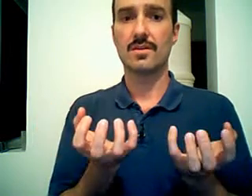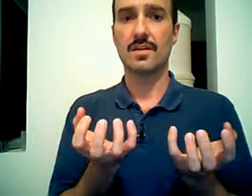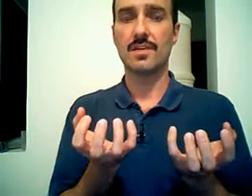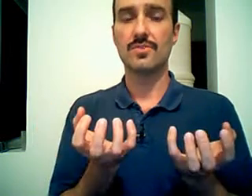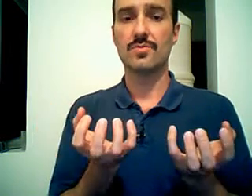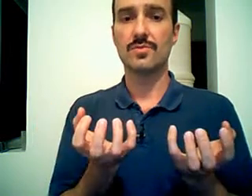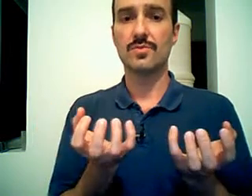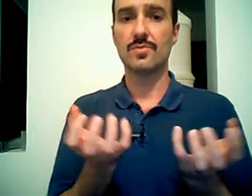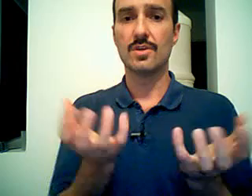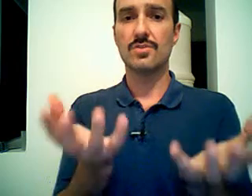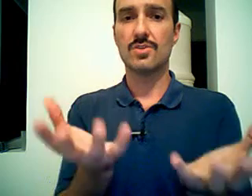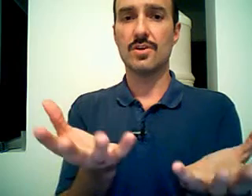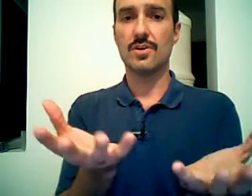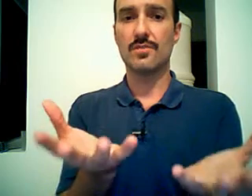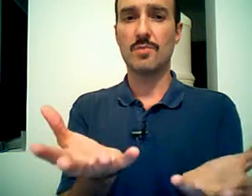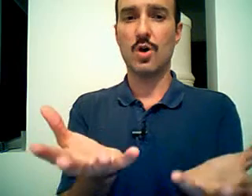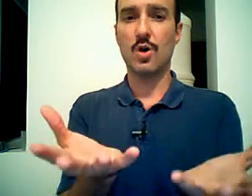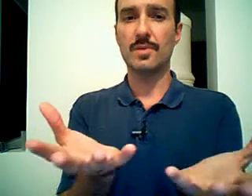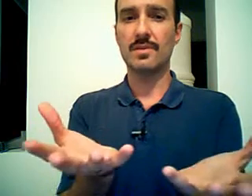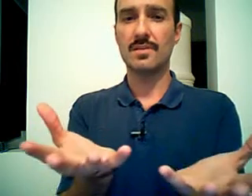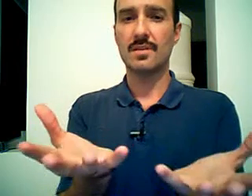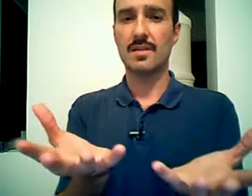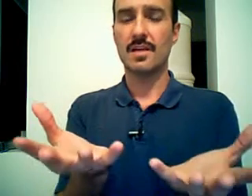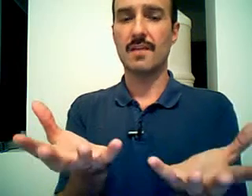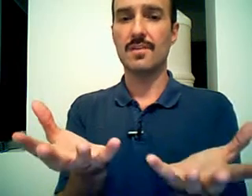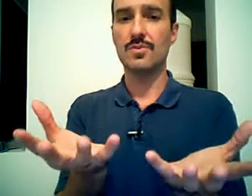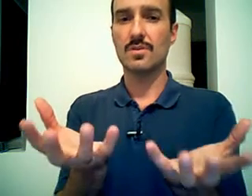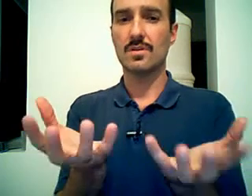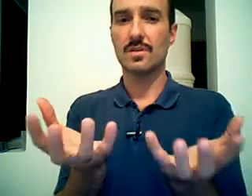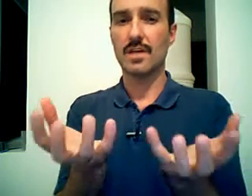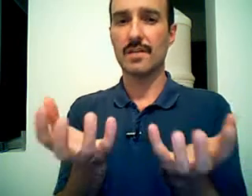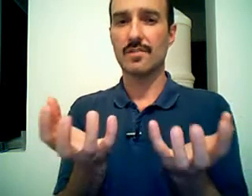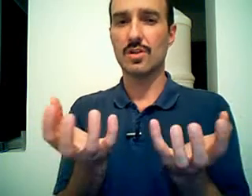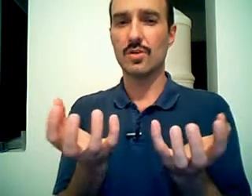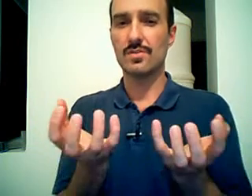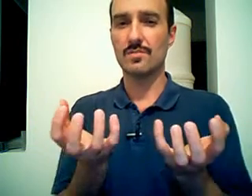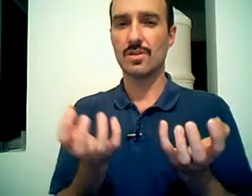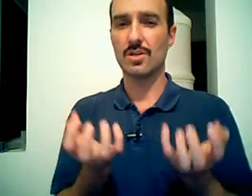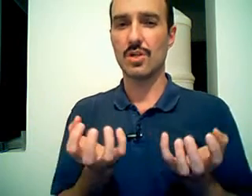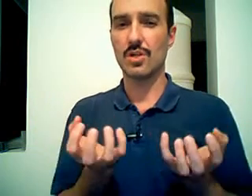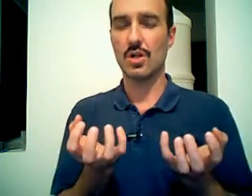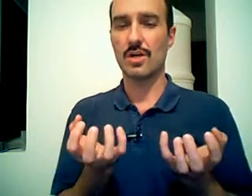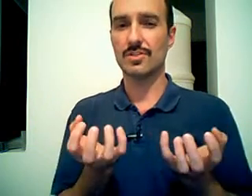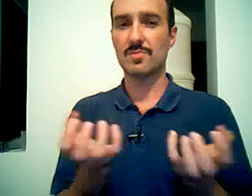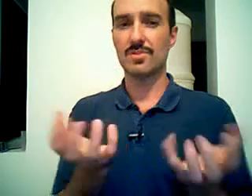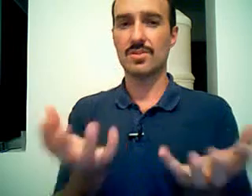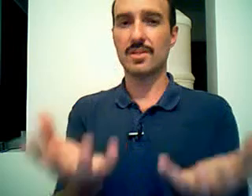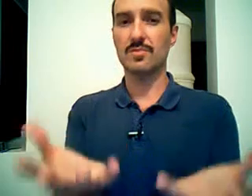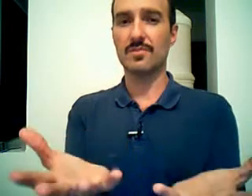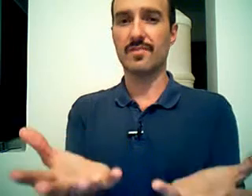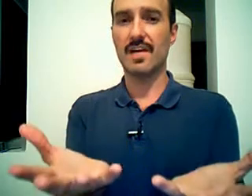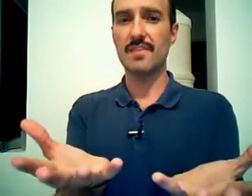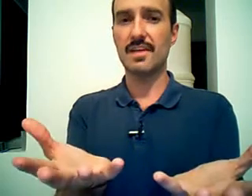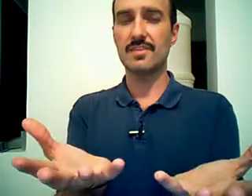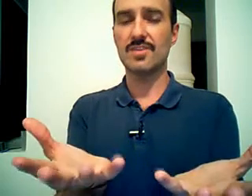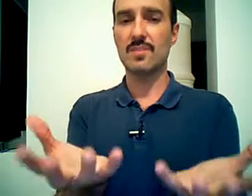And you start off with them open, and then you kind of close them to the claw shapes. You're starting with the 5 hand shape,